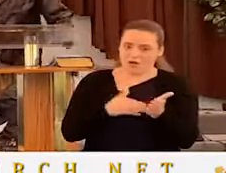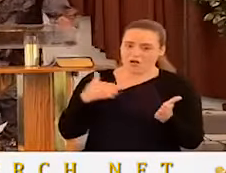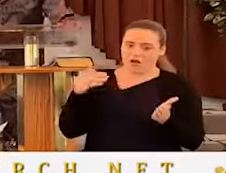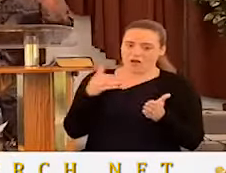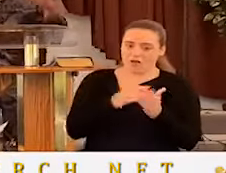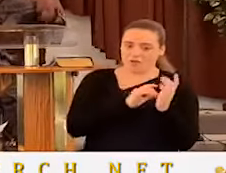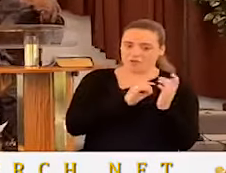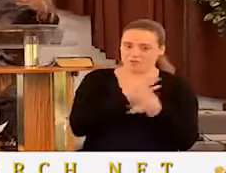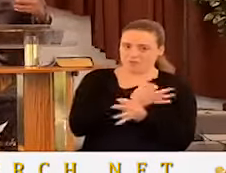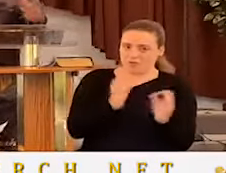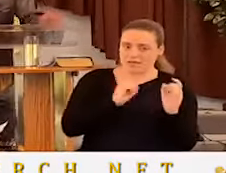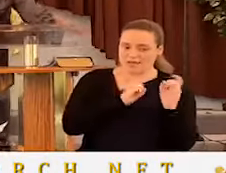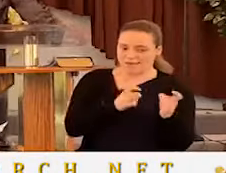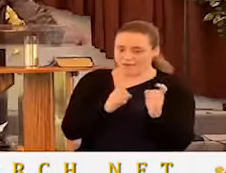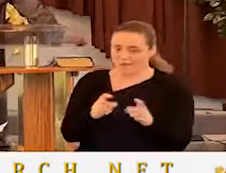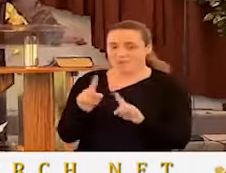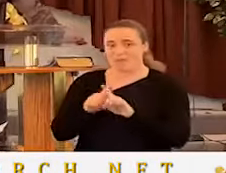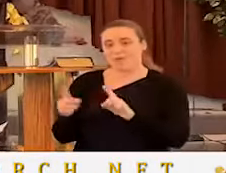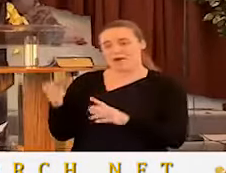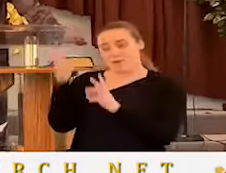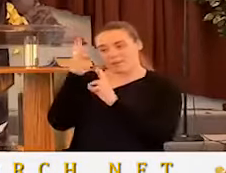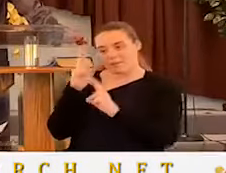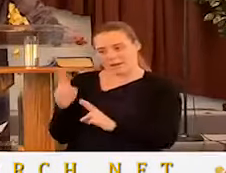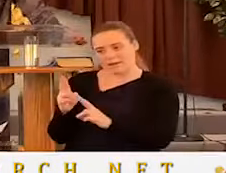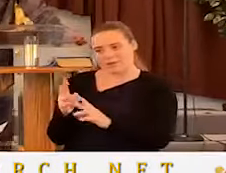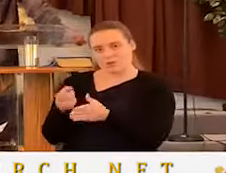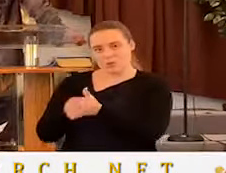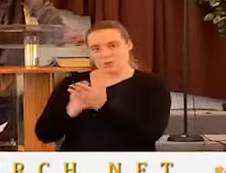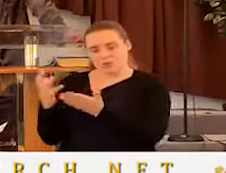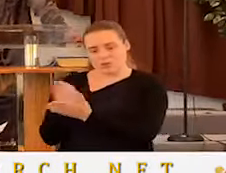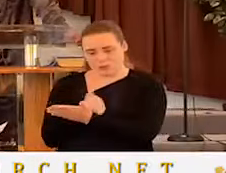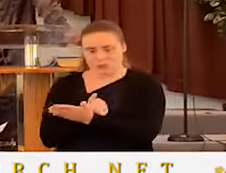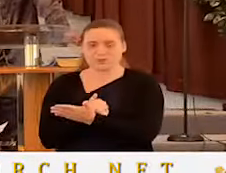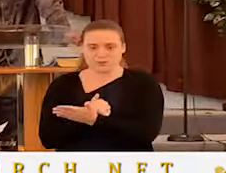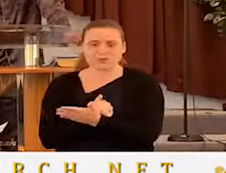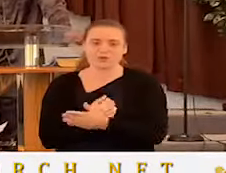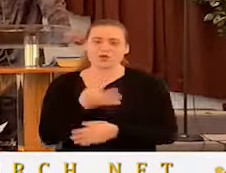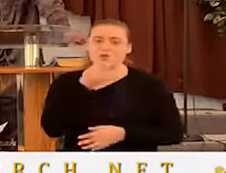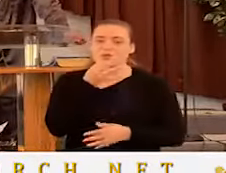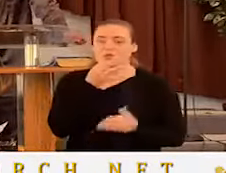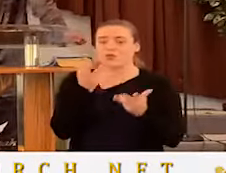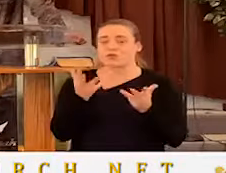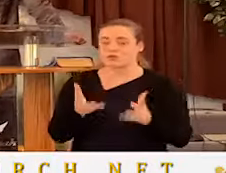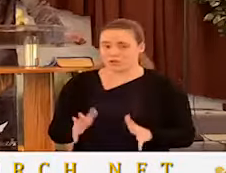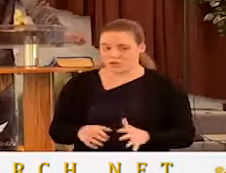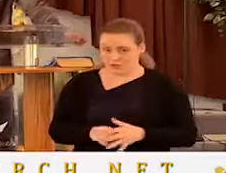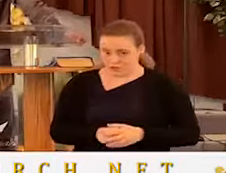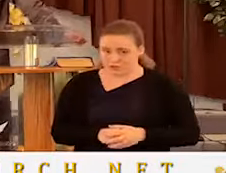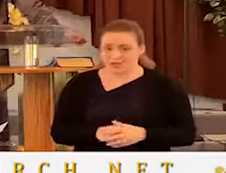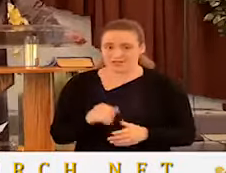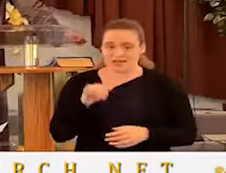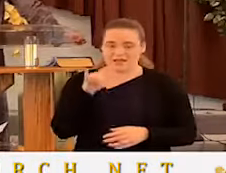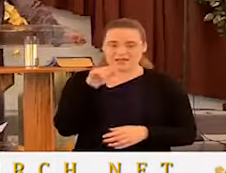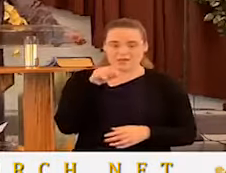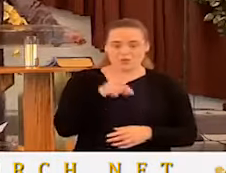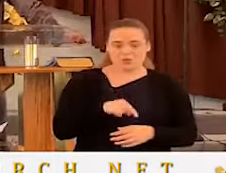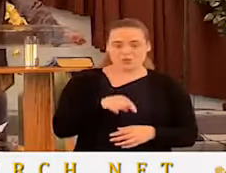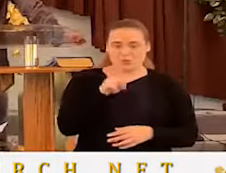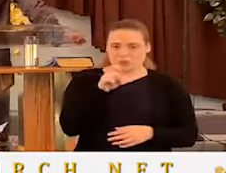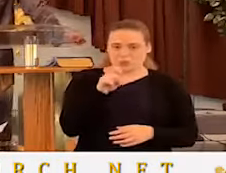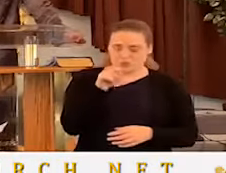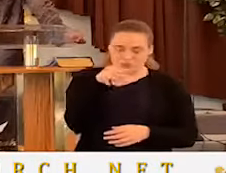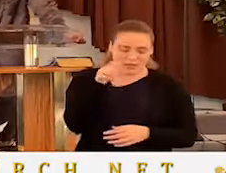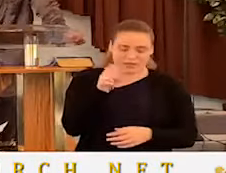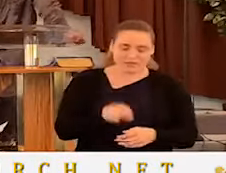earned. One thing that this pandemic has proven as I begin to close, it has exposed the lack of love in the